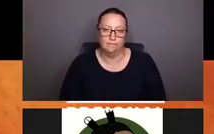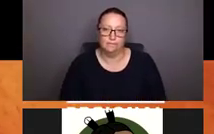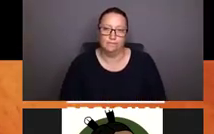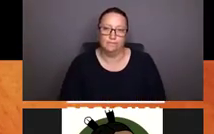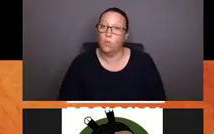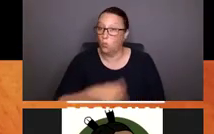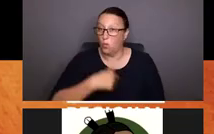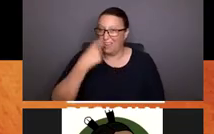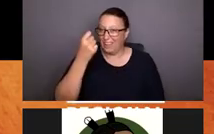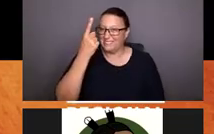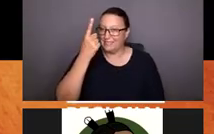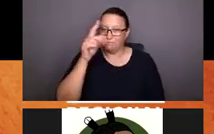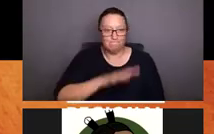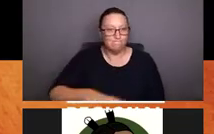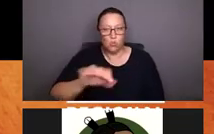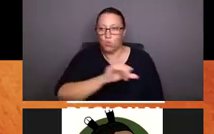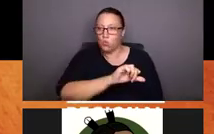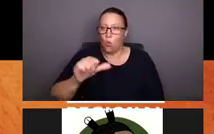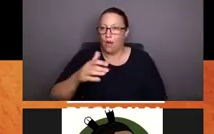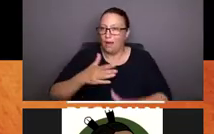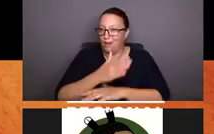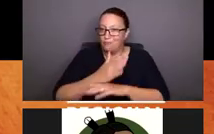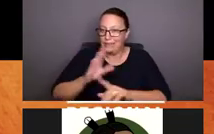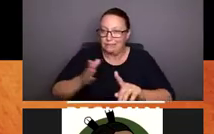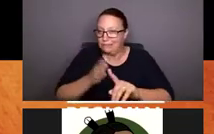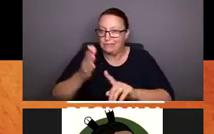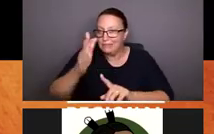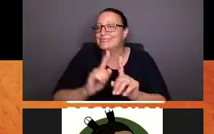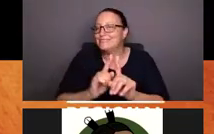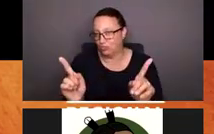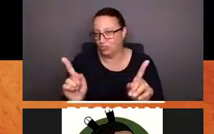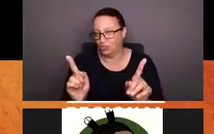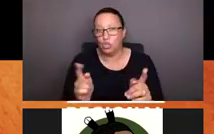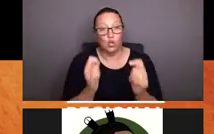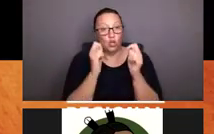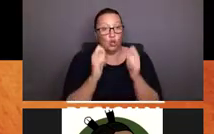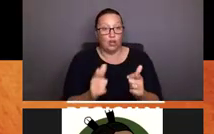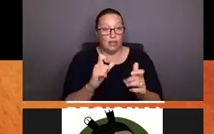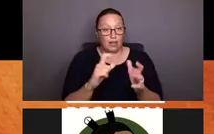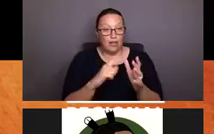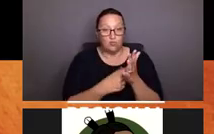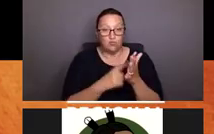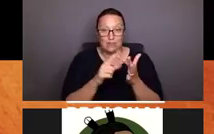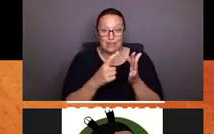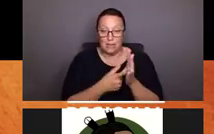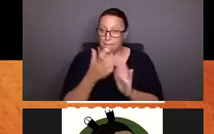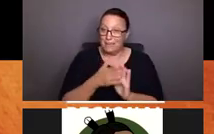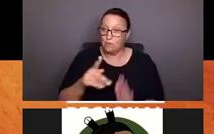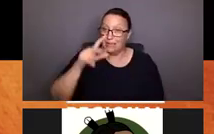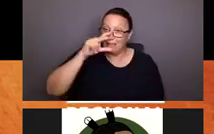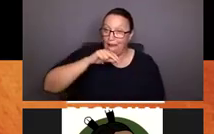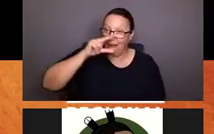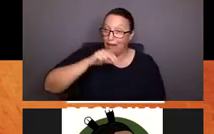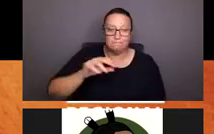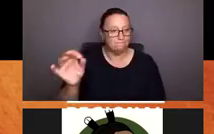We understand that everybody's career trajectory is different. Early career does not necessarily mean that you are young in age, however,